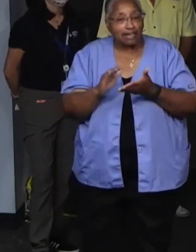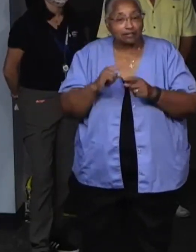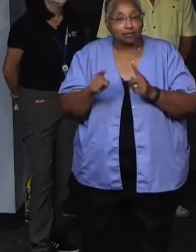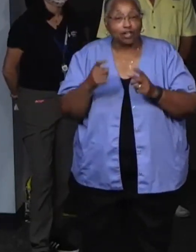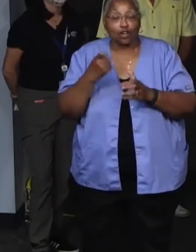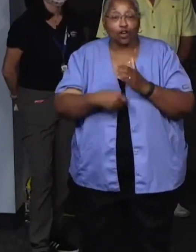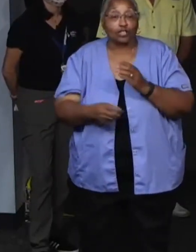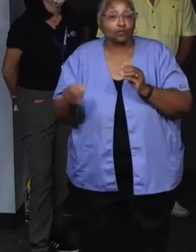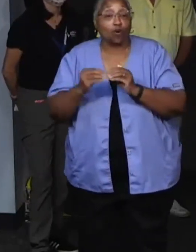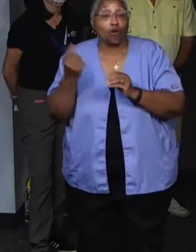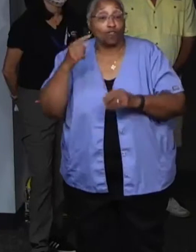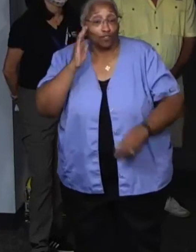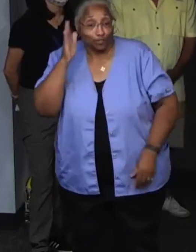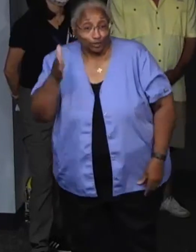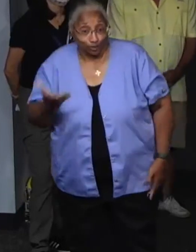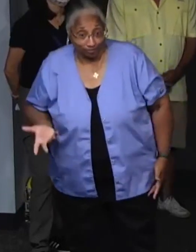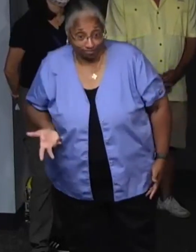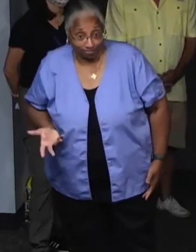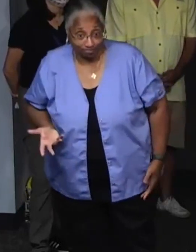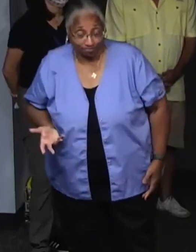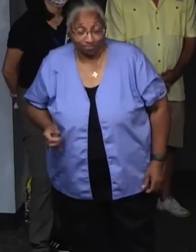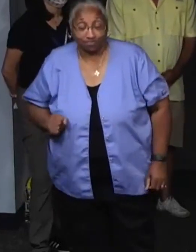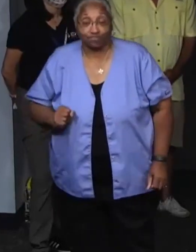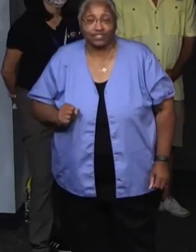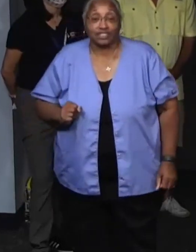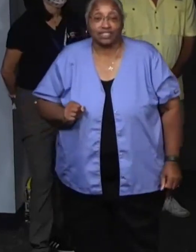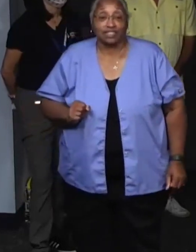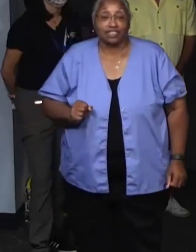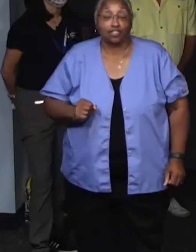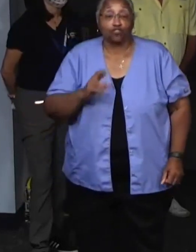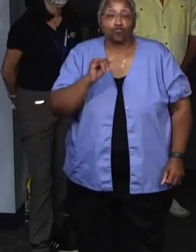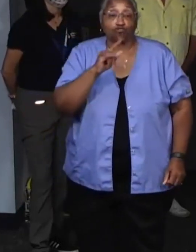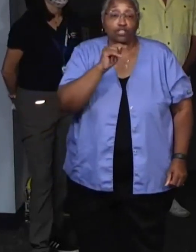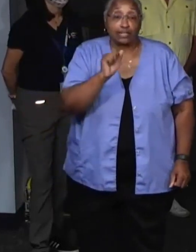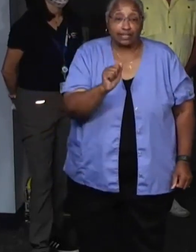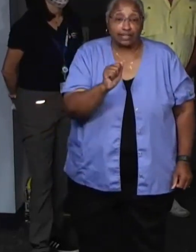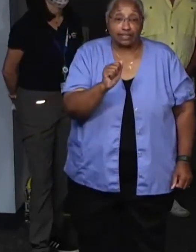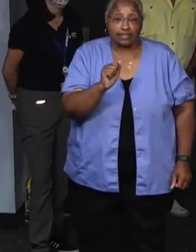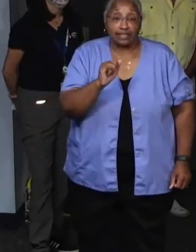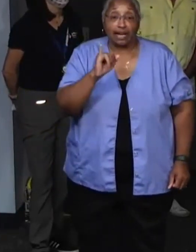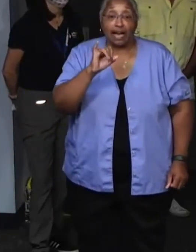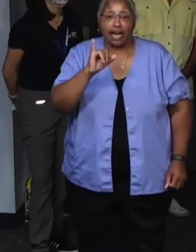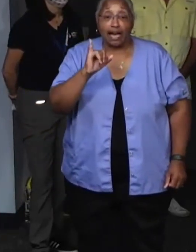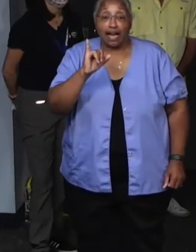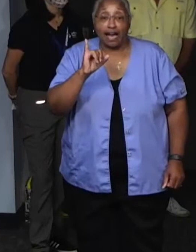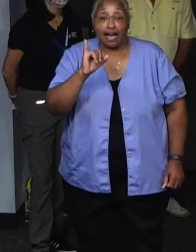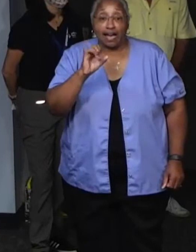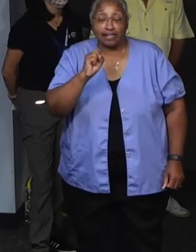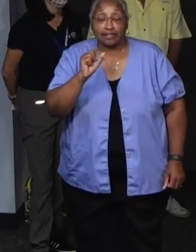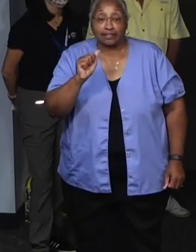times more in the future. So because from Rita, Ike,